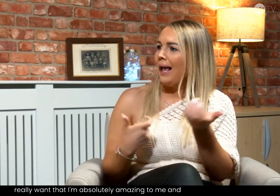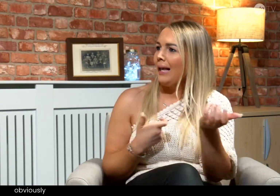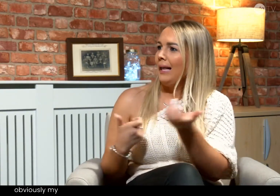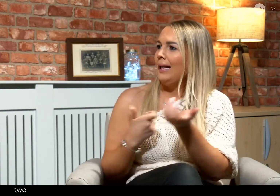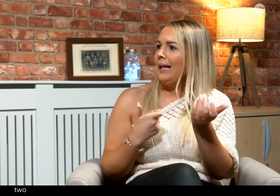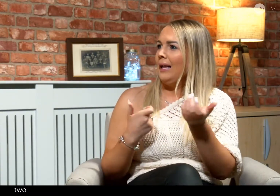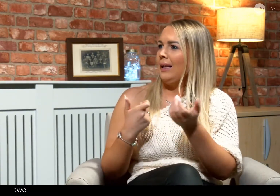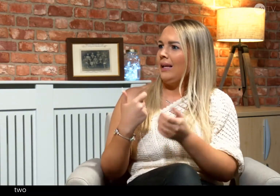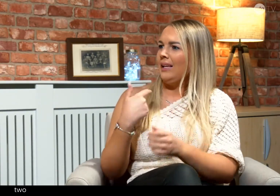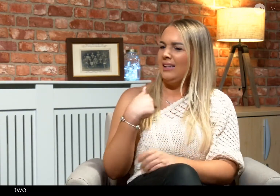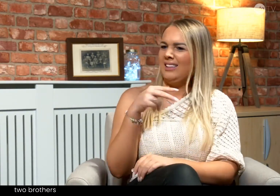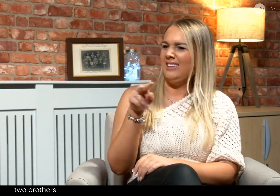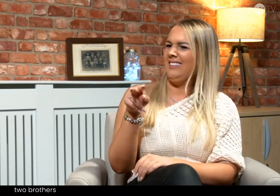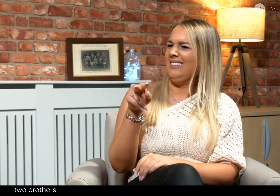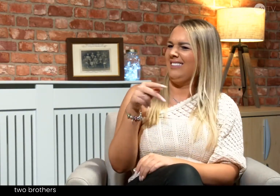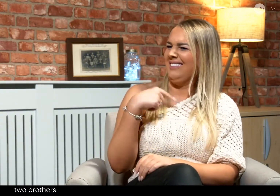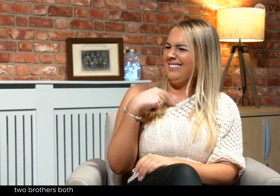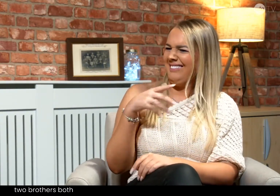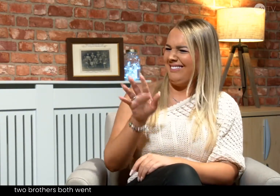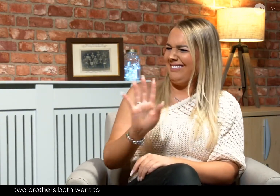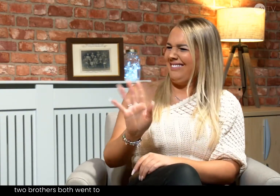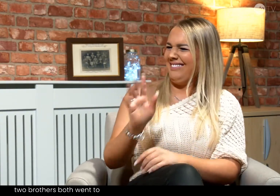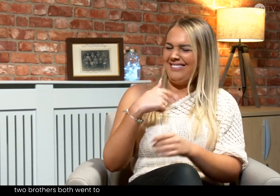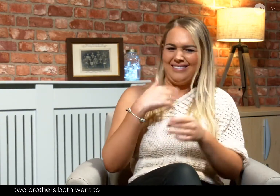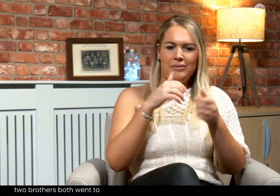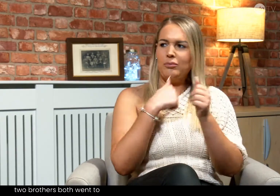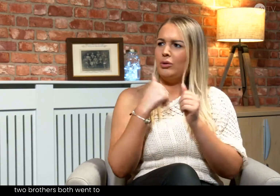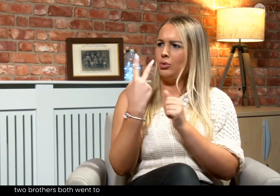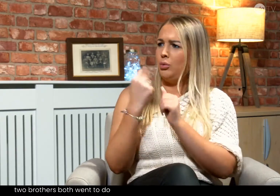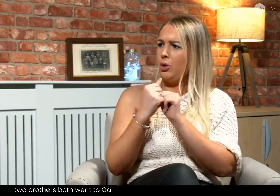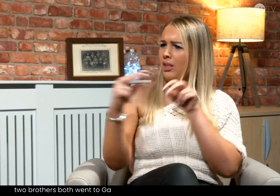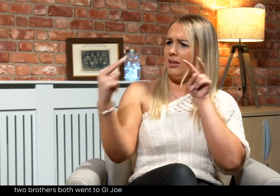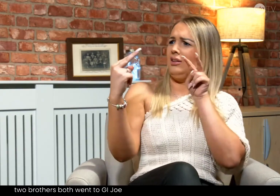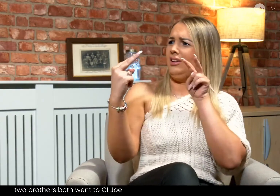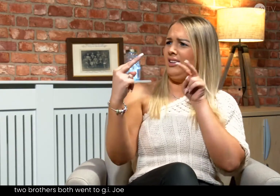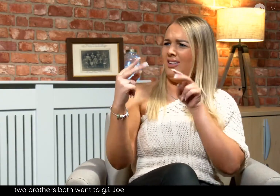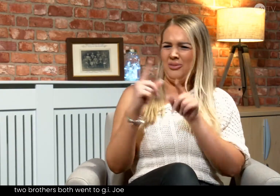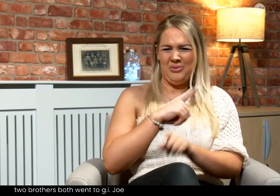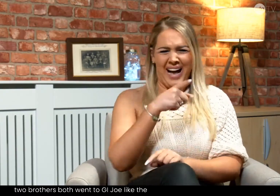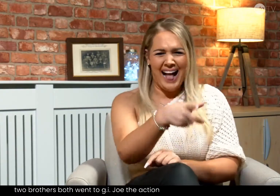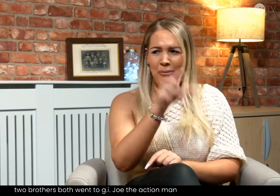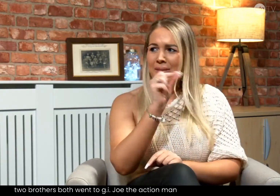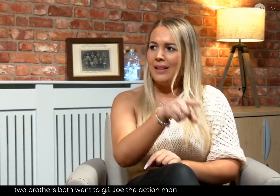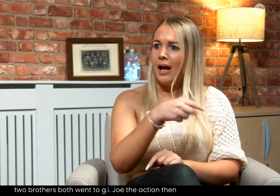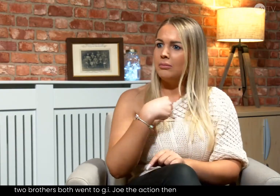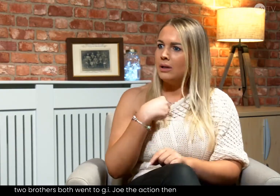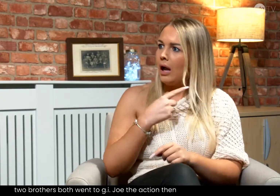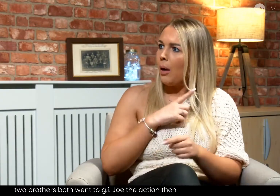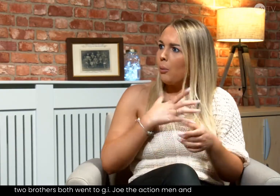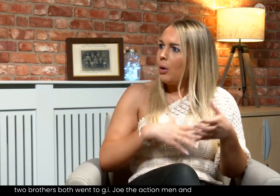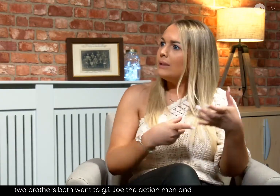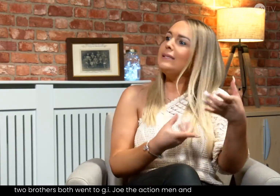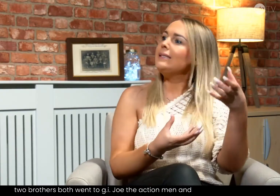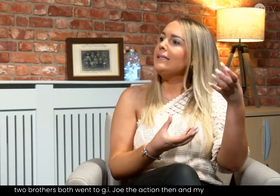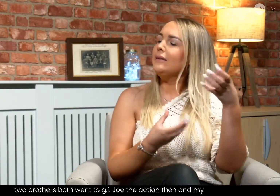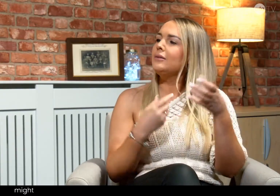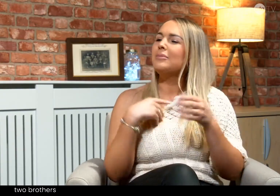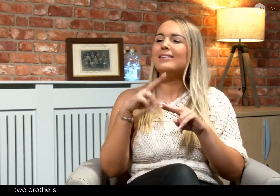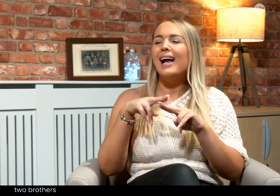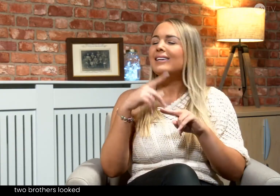2 brothers both went to G.I. Joe, like the Action Men. And my 2 brothers looked at me so strangely at